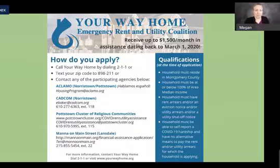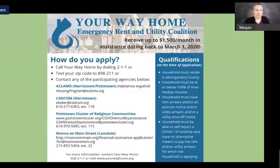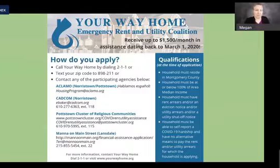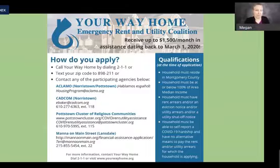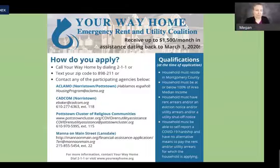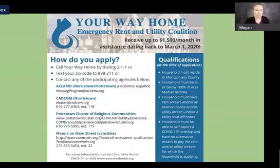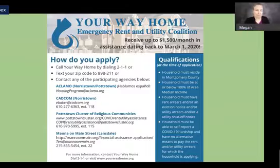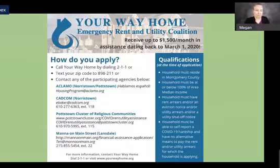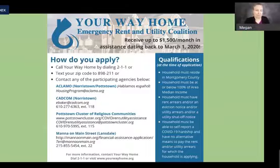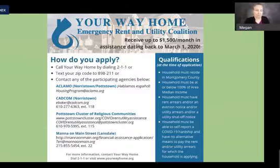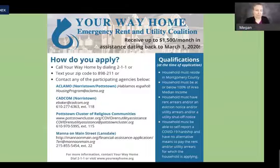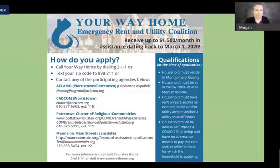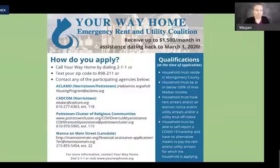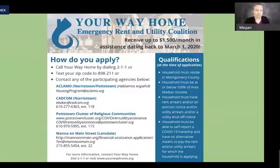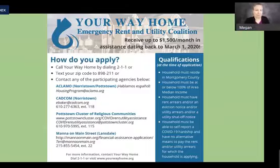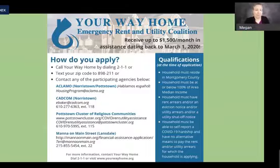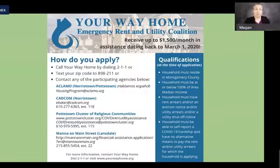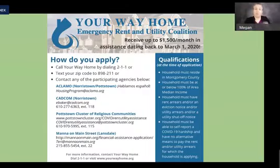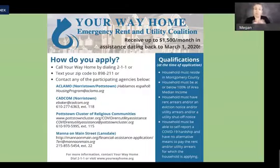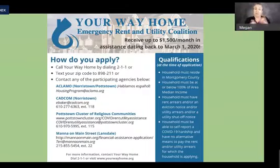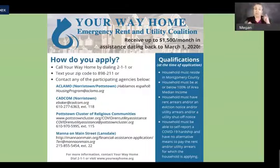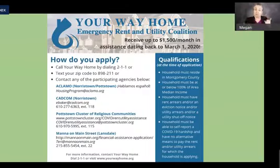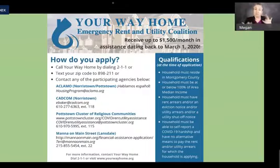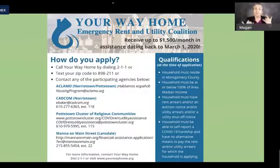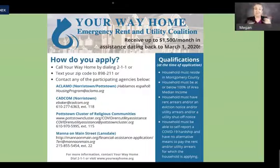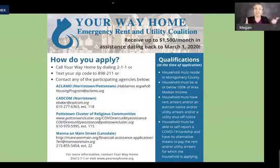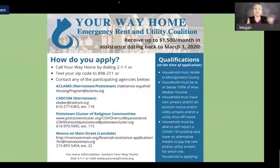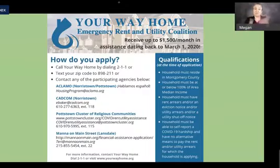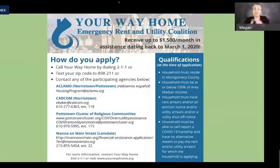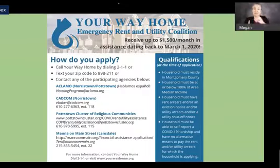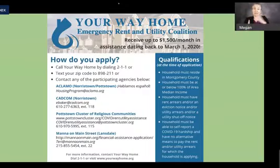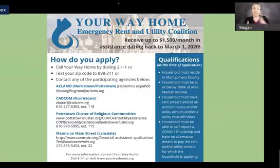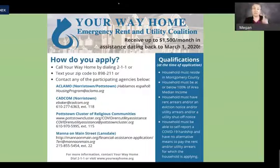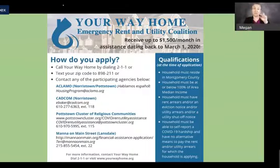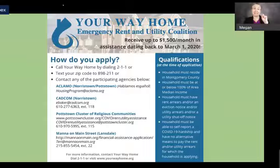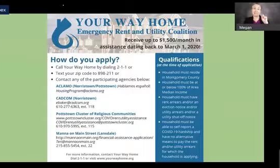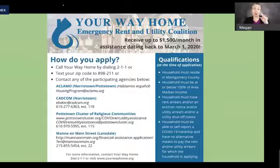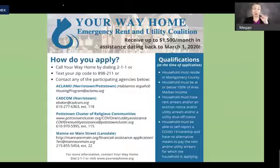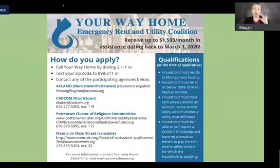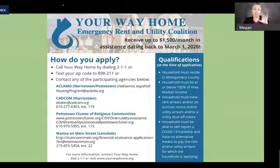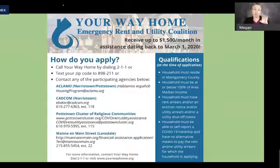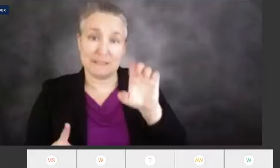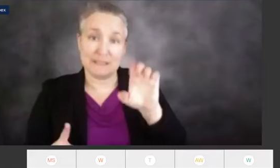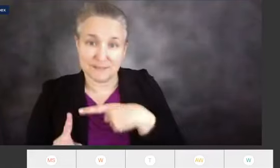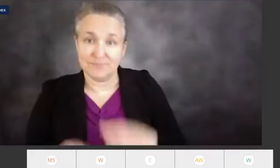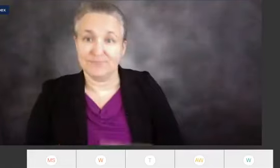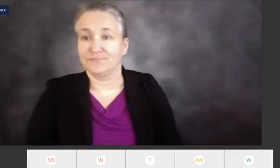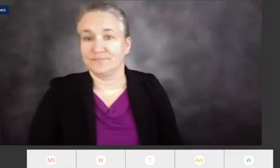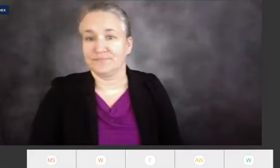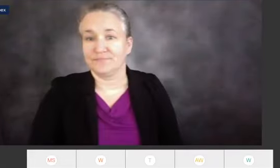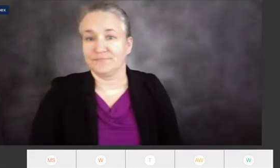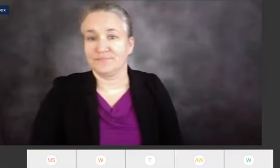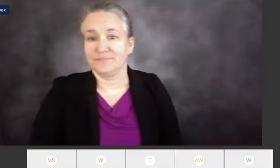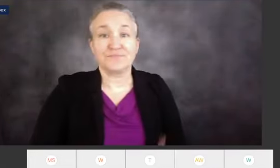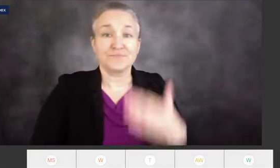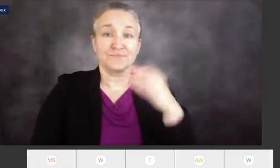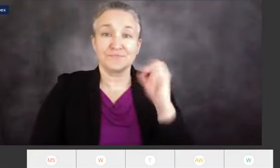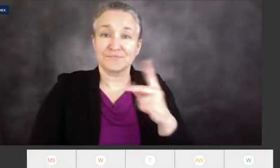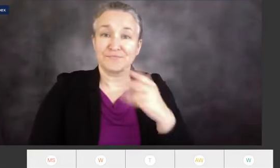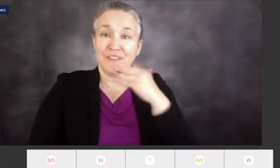All right, and with that, I will turn over to Commissioner Ken Lawrence. All right, thank you,